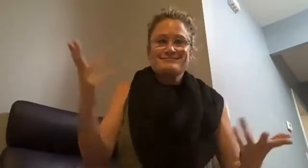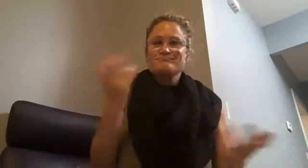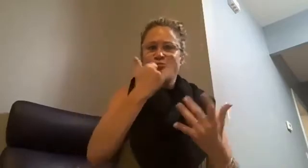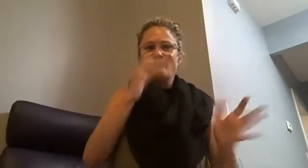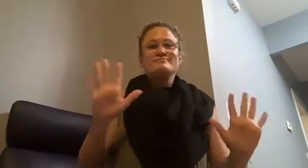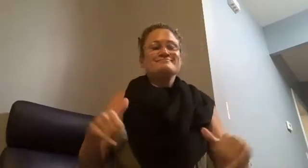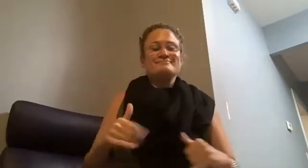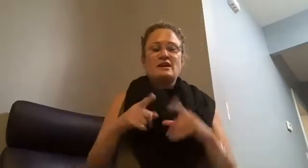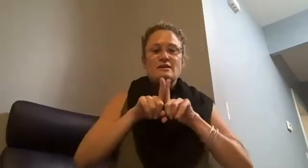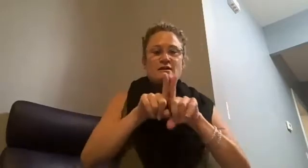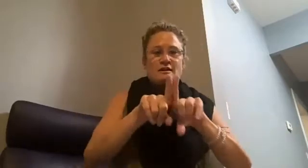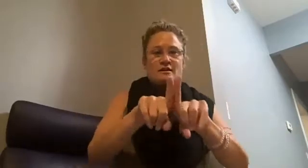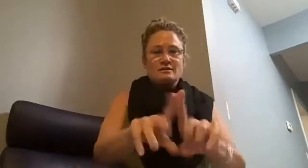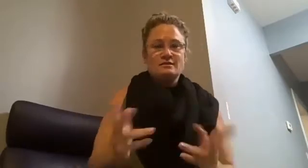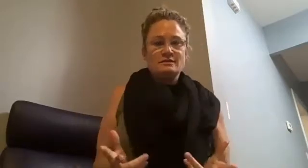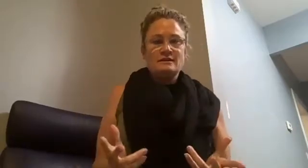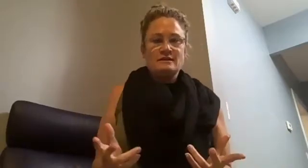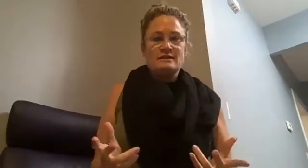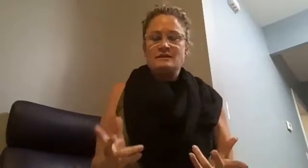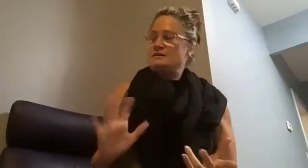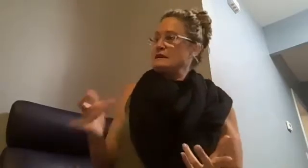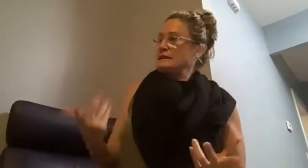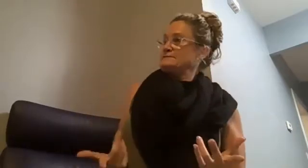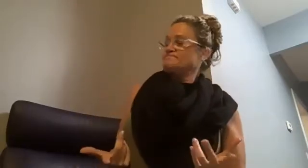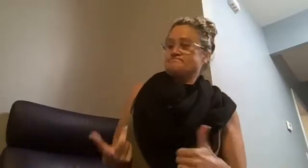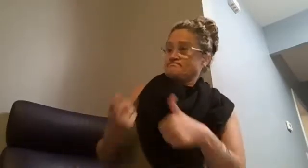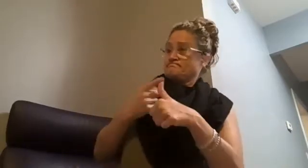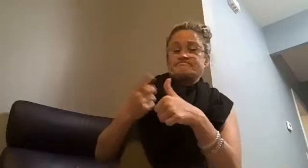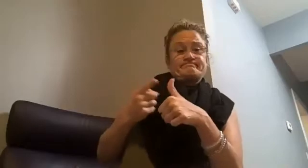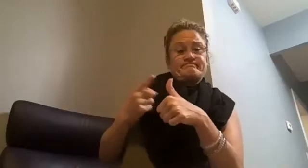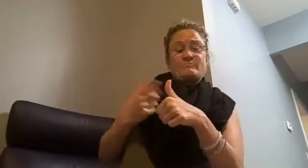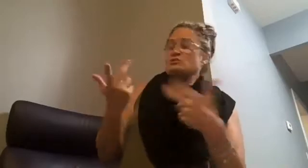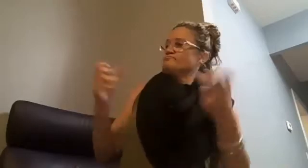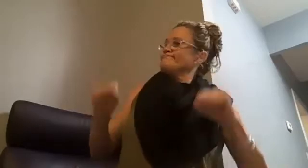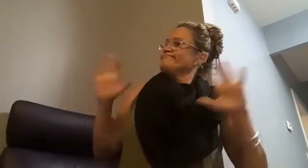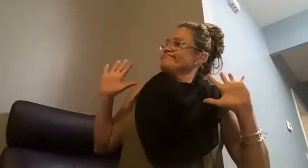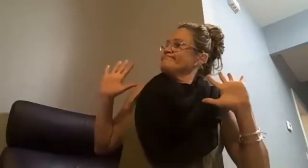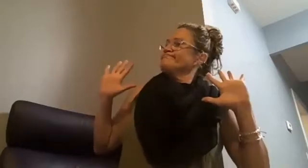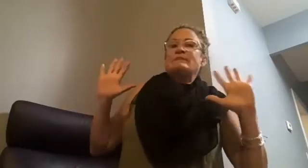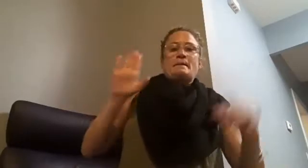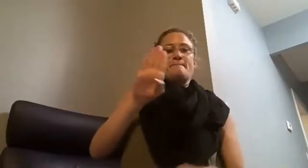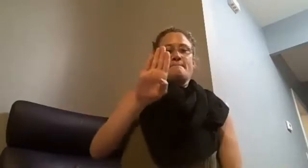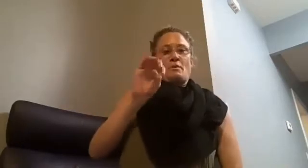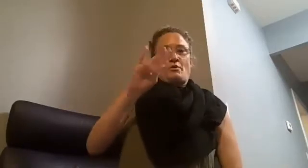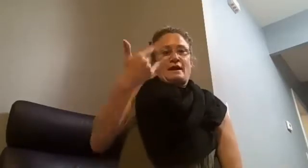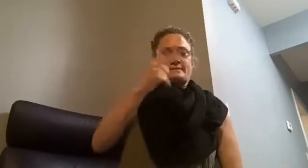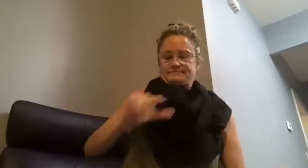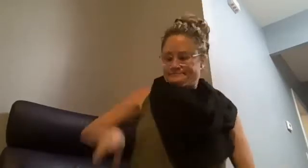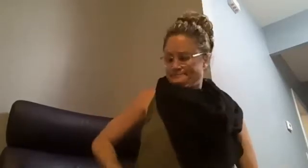walking along, and he's like, for your first act of surrender, I want you to take this boomerang. And he like unsheathed the boomerang and